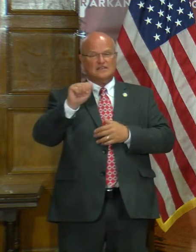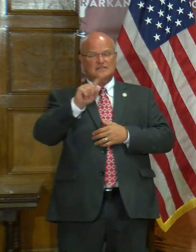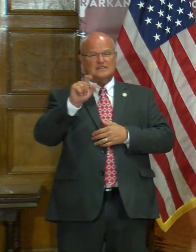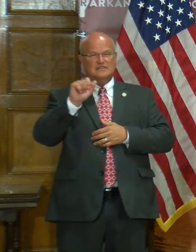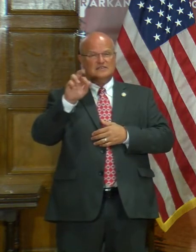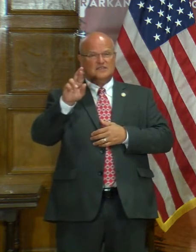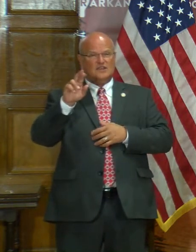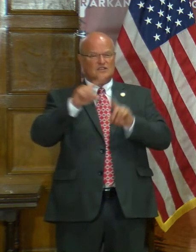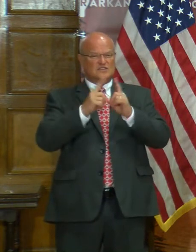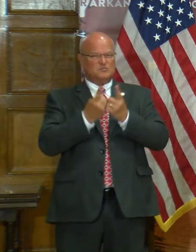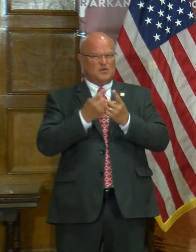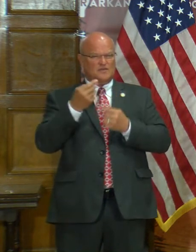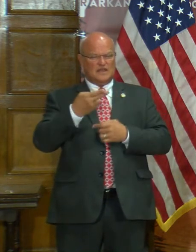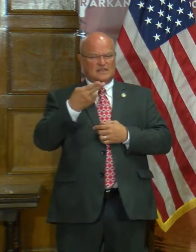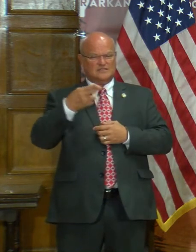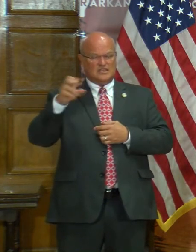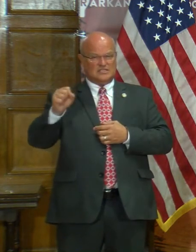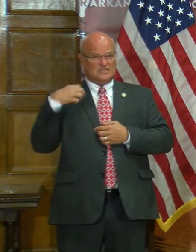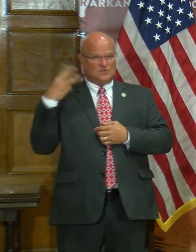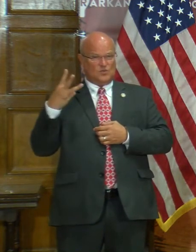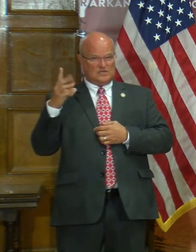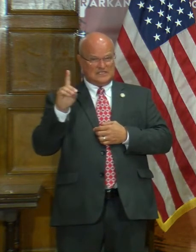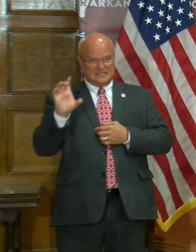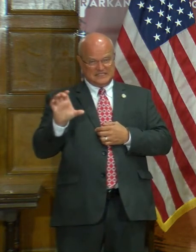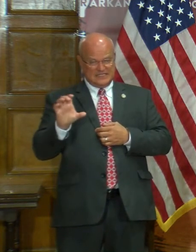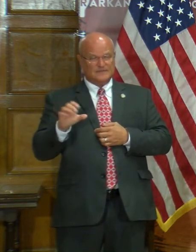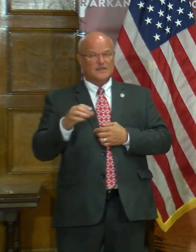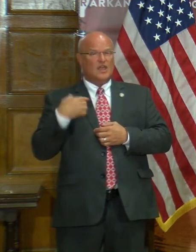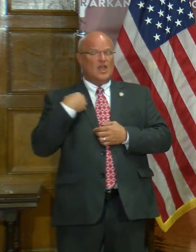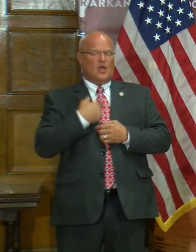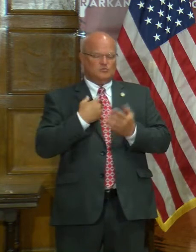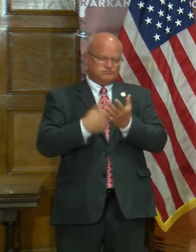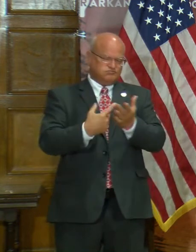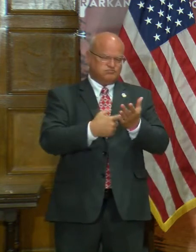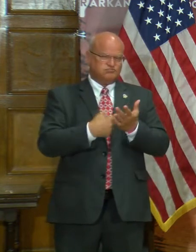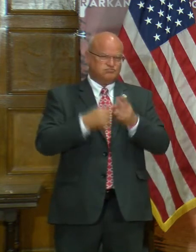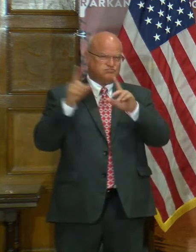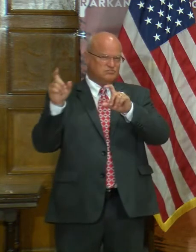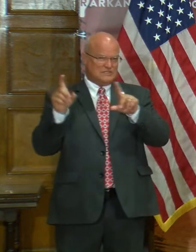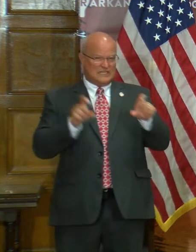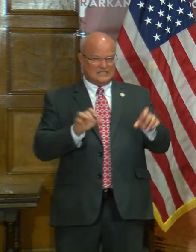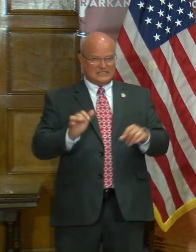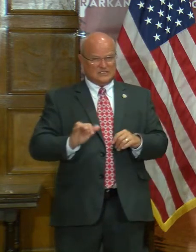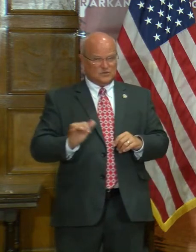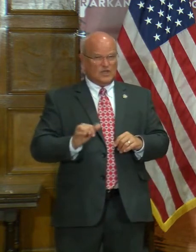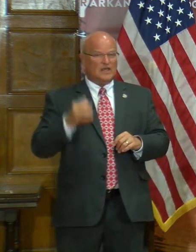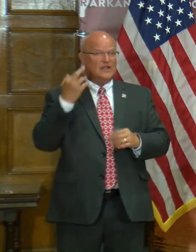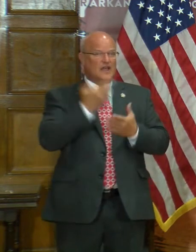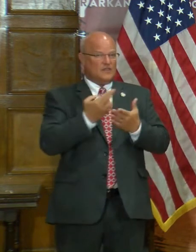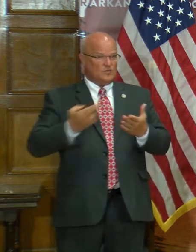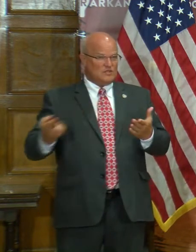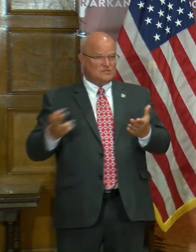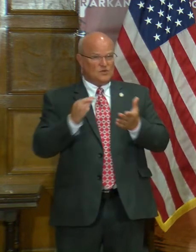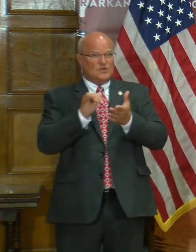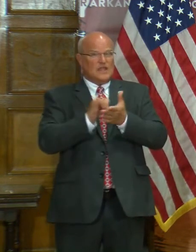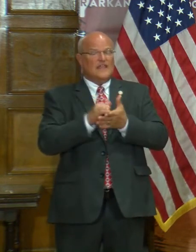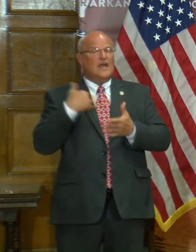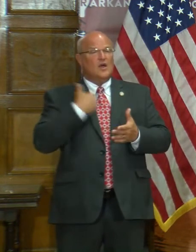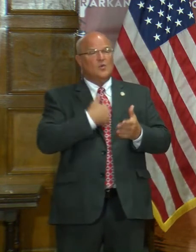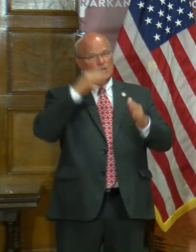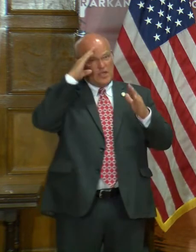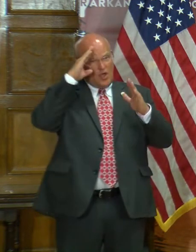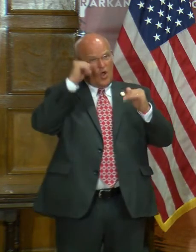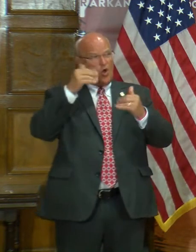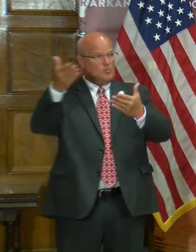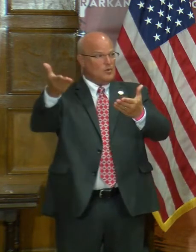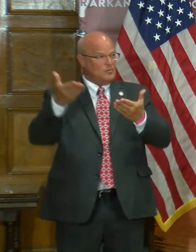of Department of HHS in Washington. We discussed the testing as well and the resources that we hope